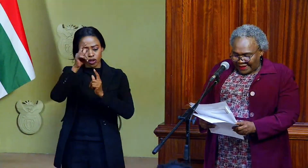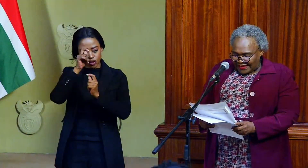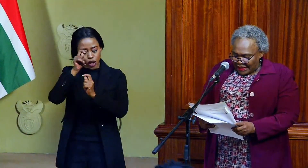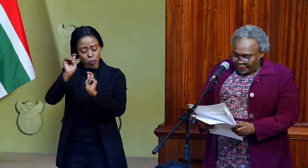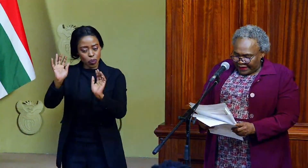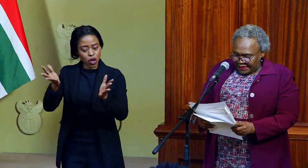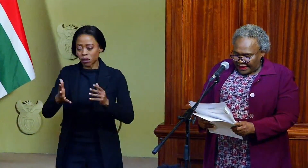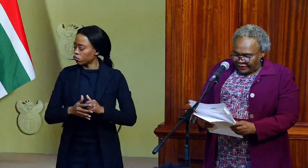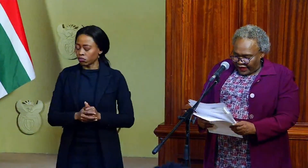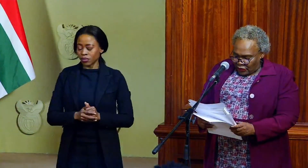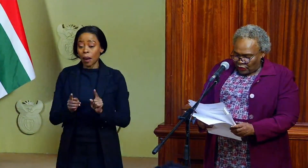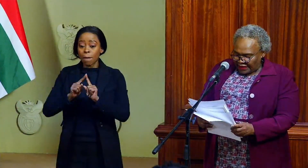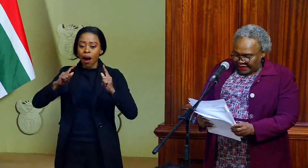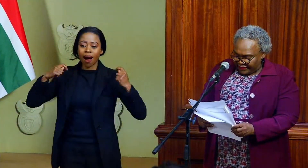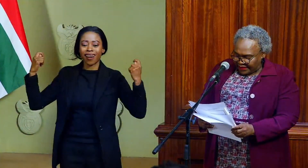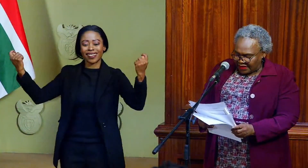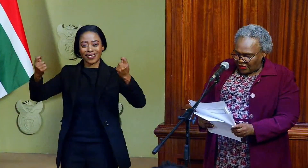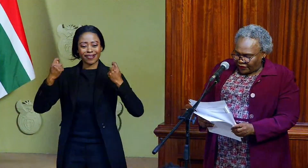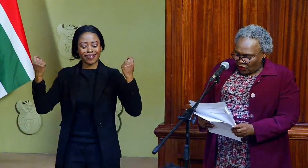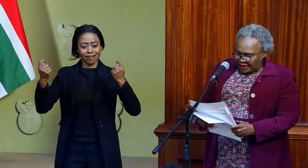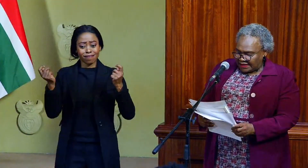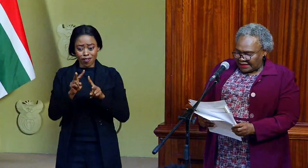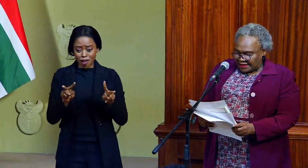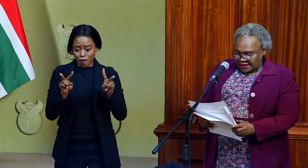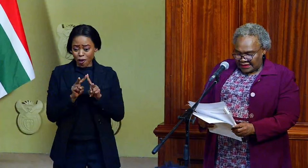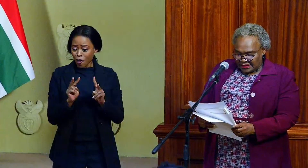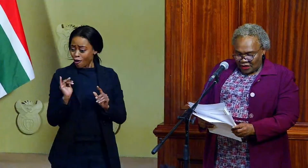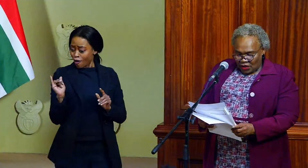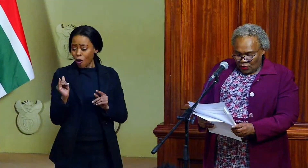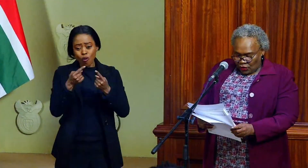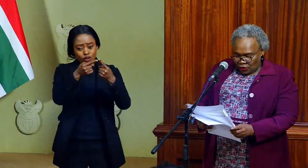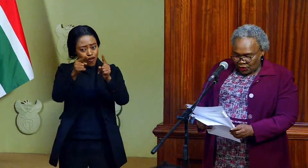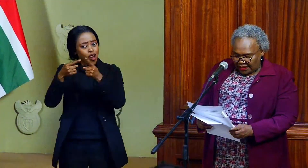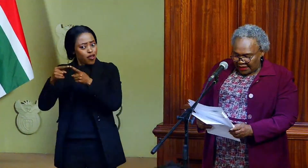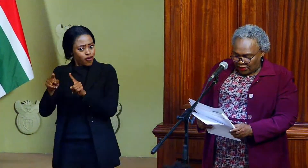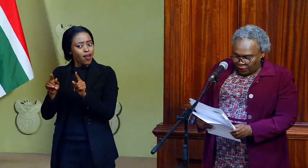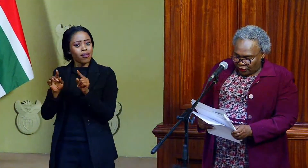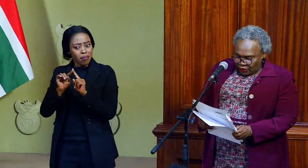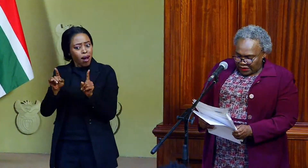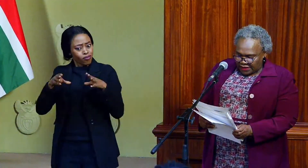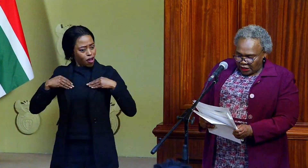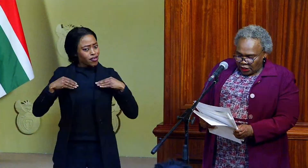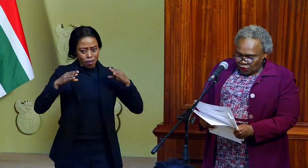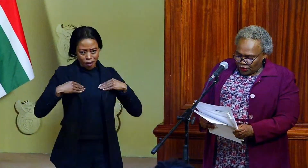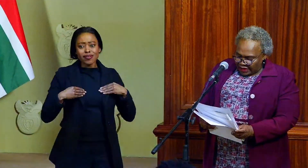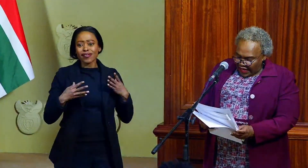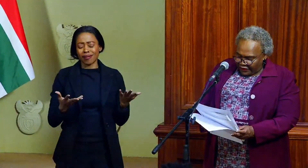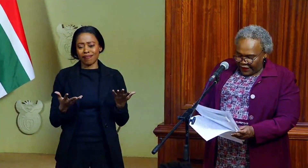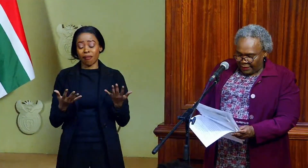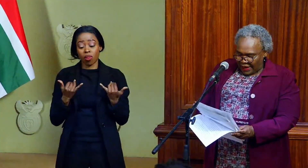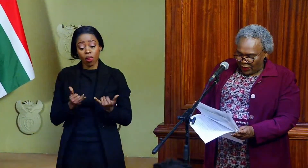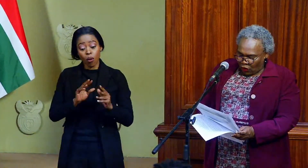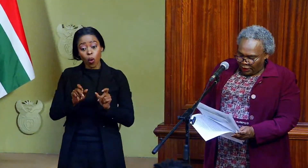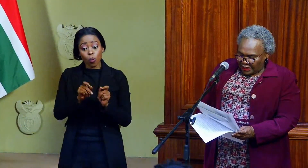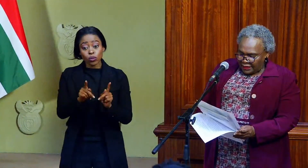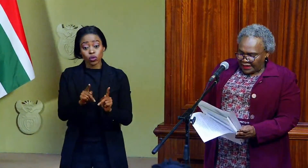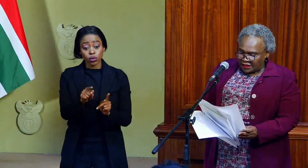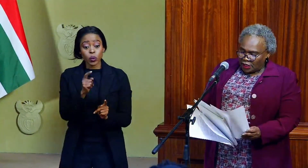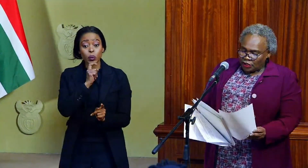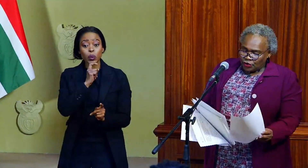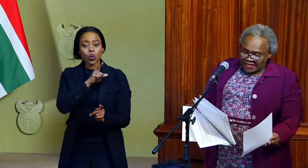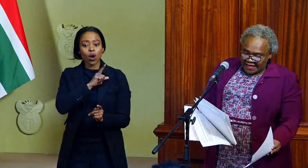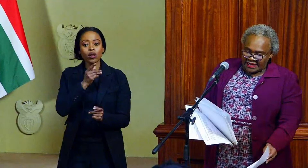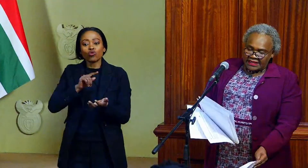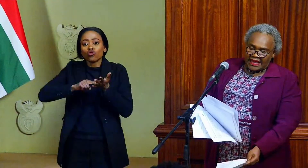recognize, but celebrates and value the diversity of all its citizens. We also take this opportunity to reaffirm our